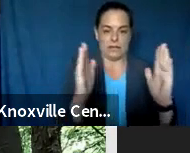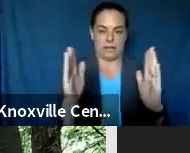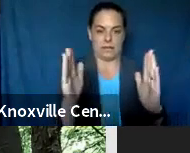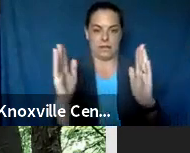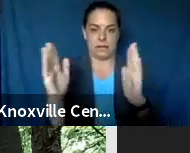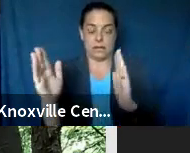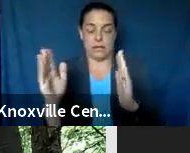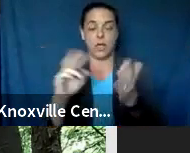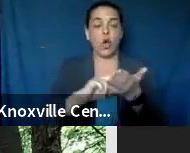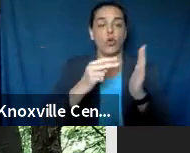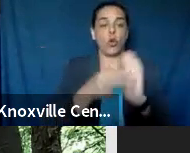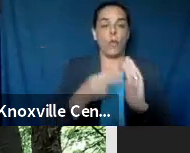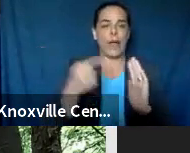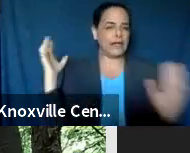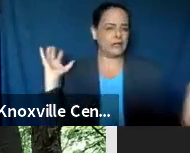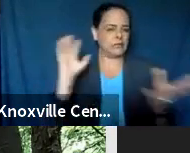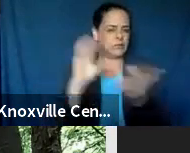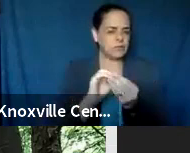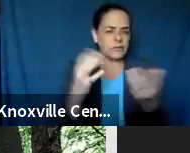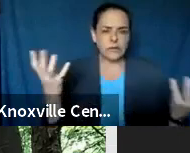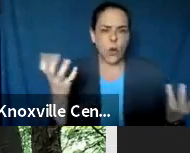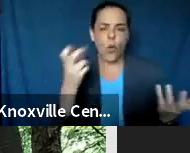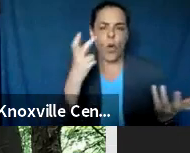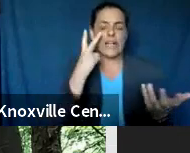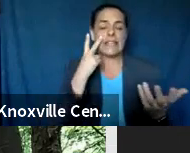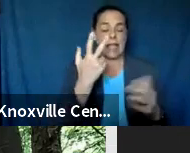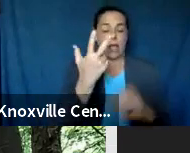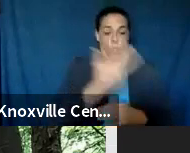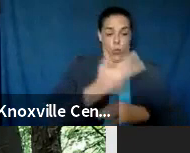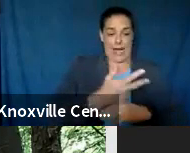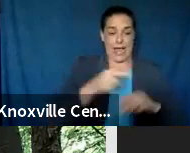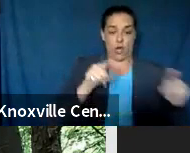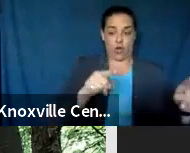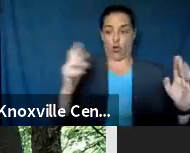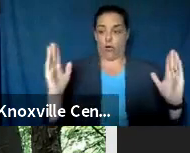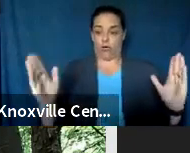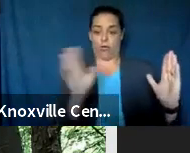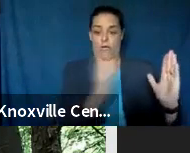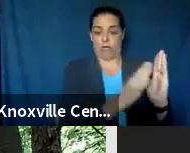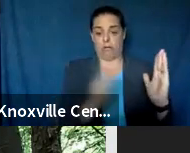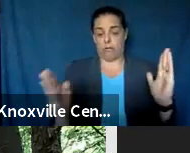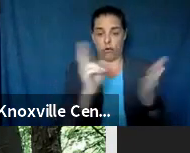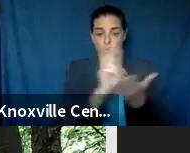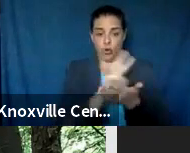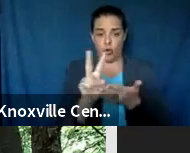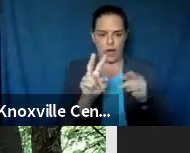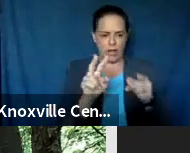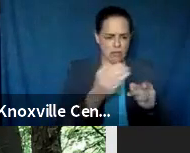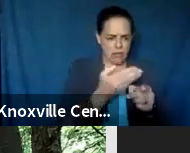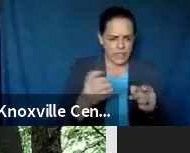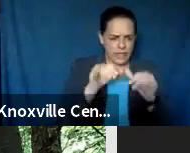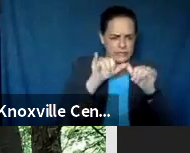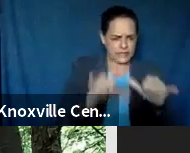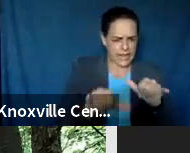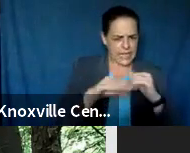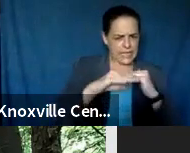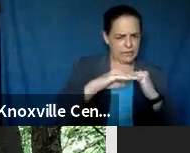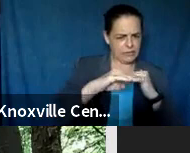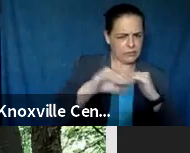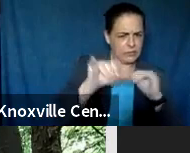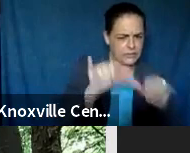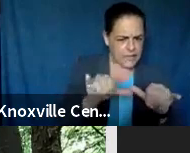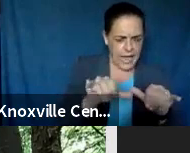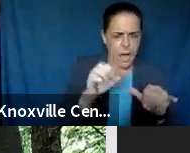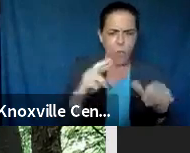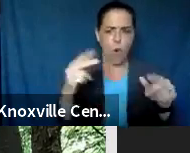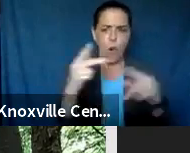this is we are trying to see, are things staying the same or are they getting worse? And if so, how much worse?